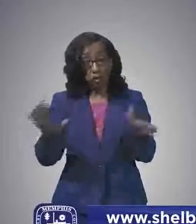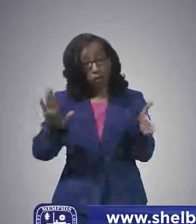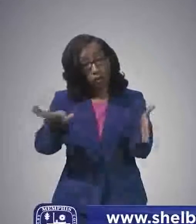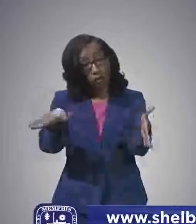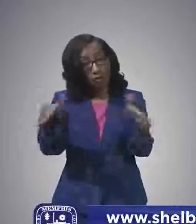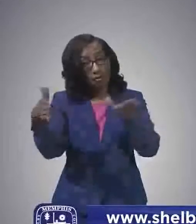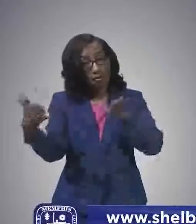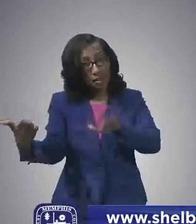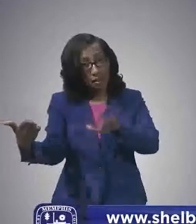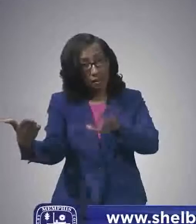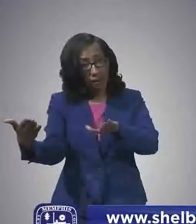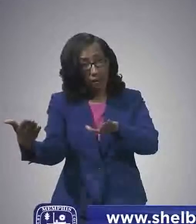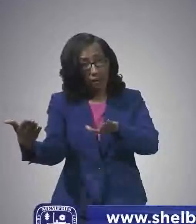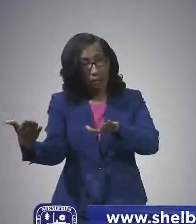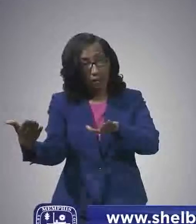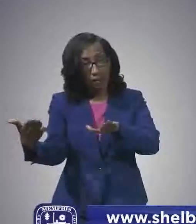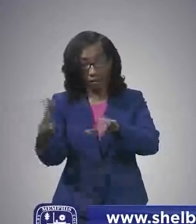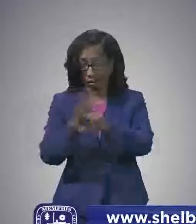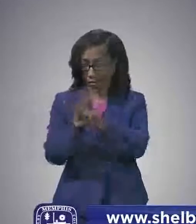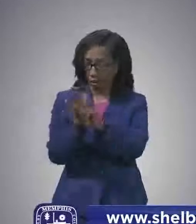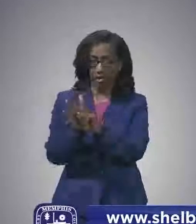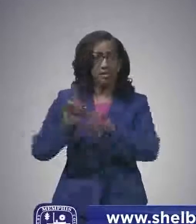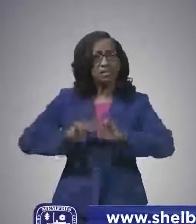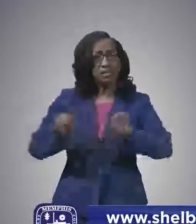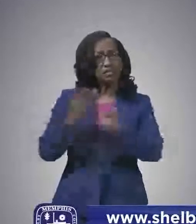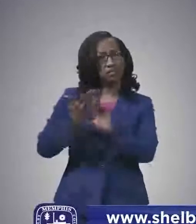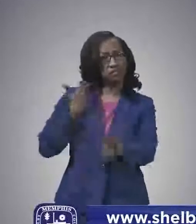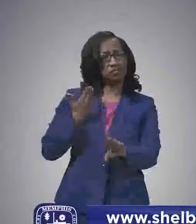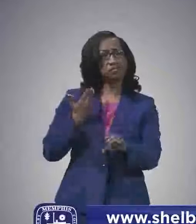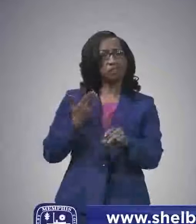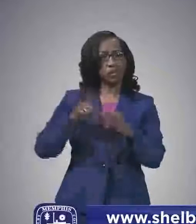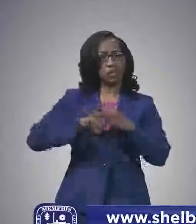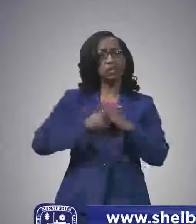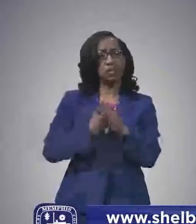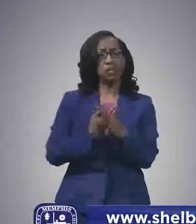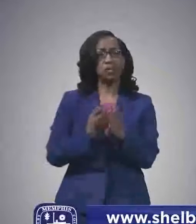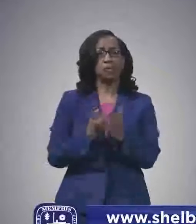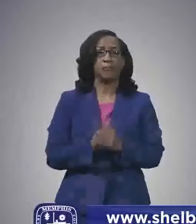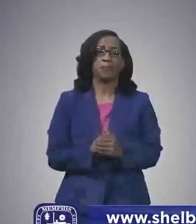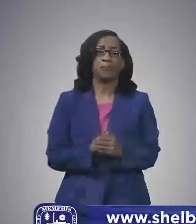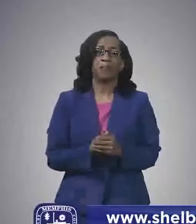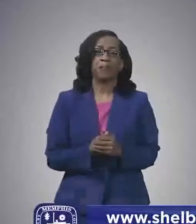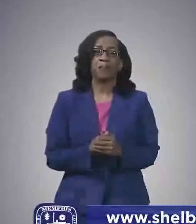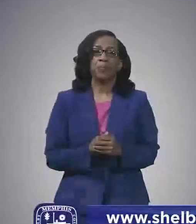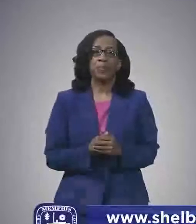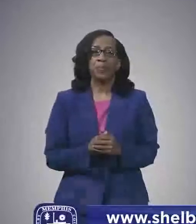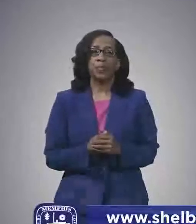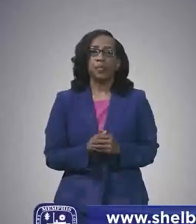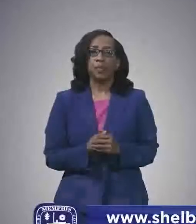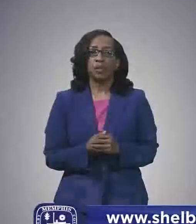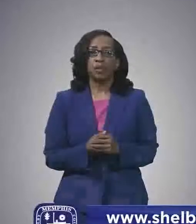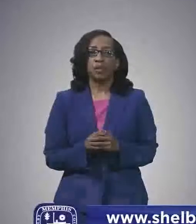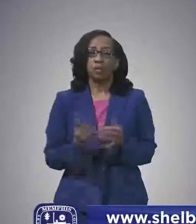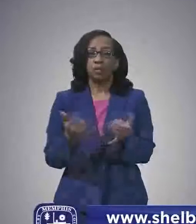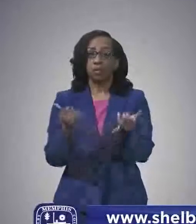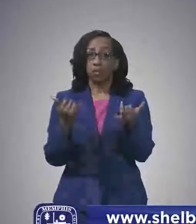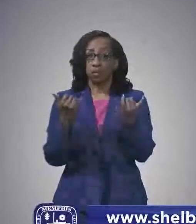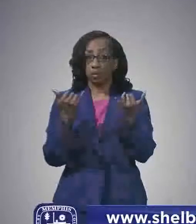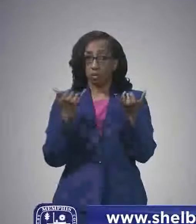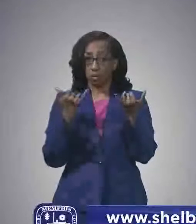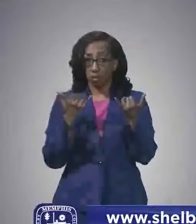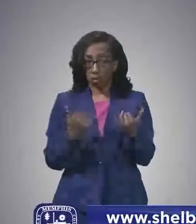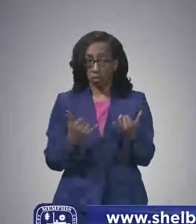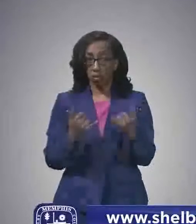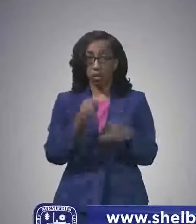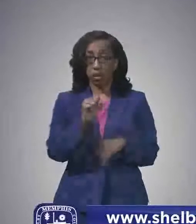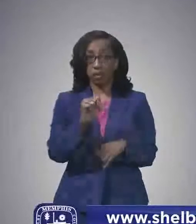from COVID-19 in a way that we did not see at the beginning of the pandemic. So at this point, the Shelby